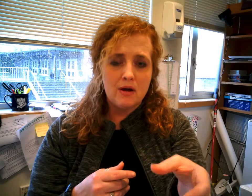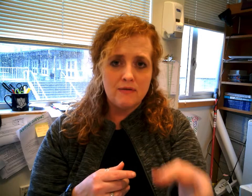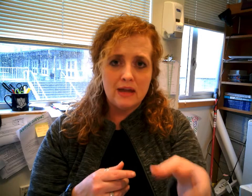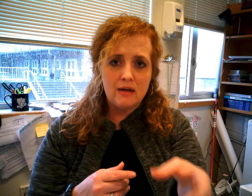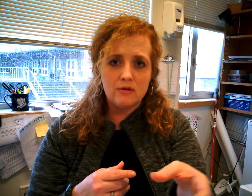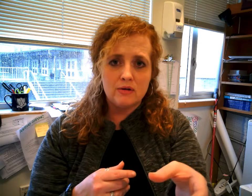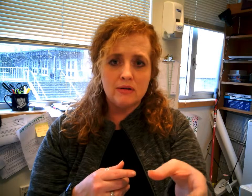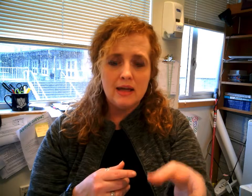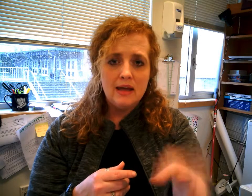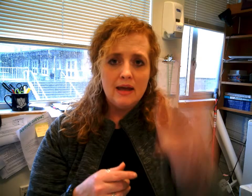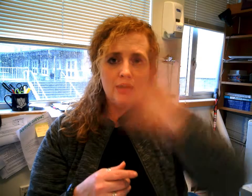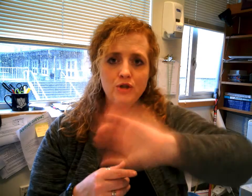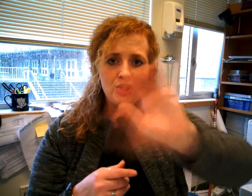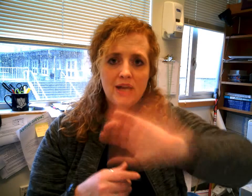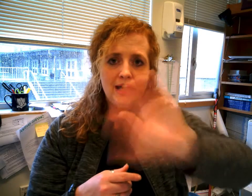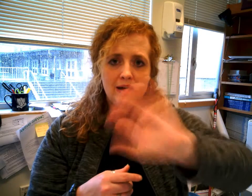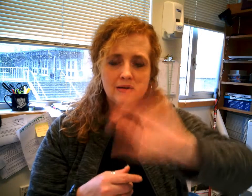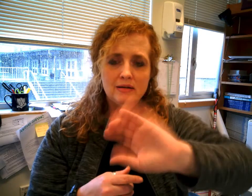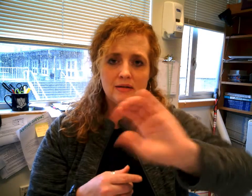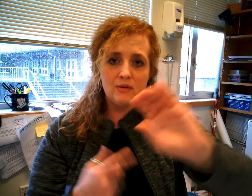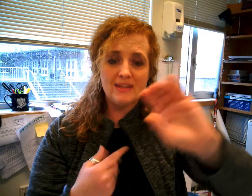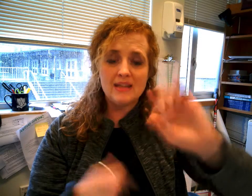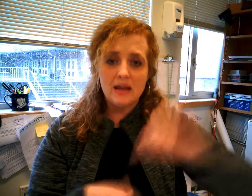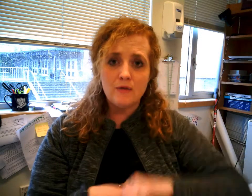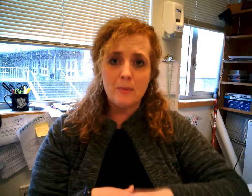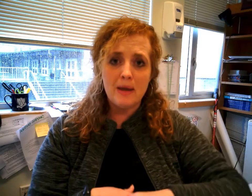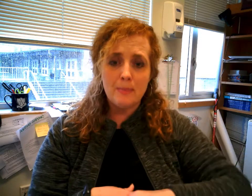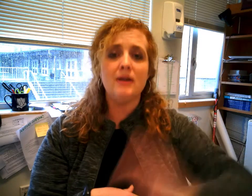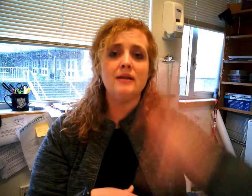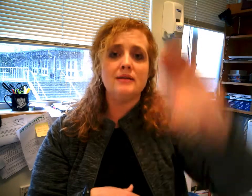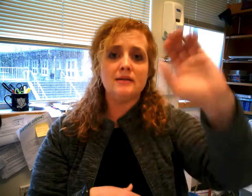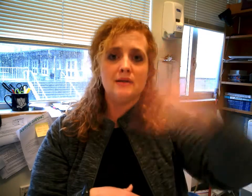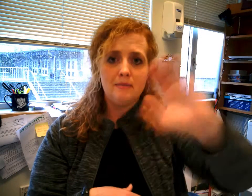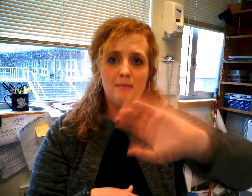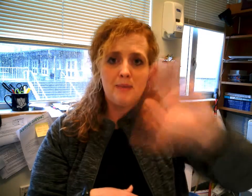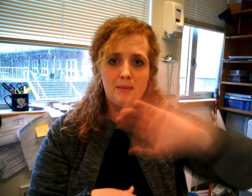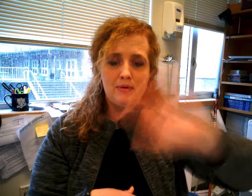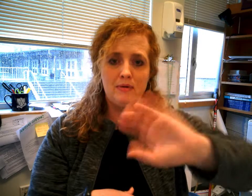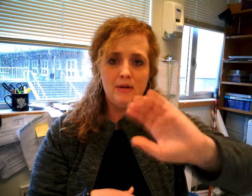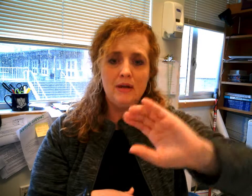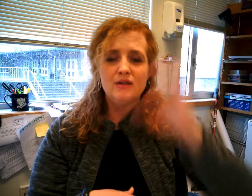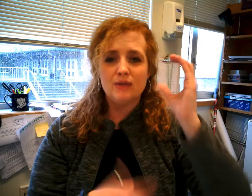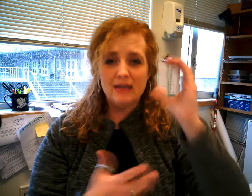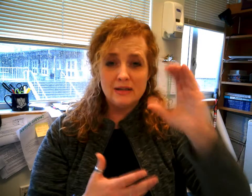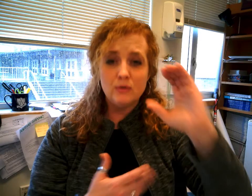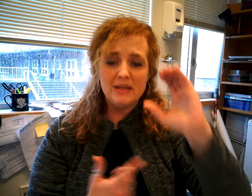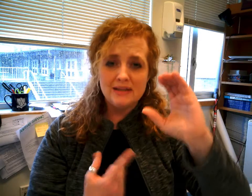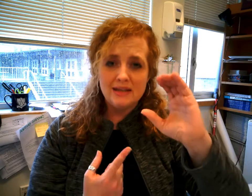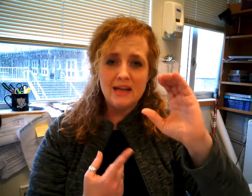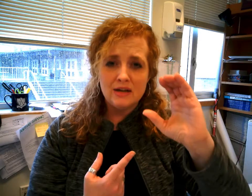the counter and shaking it. So the sign for pepper is pepper. So I guess it would be a C hand